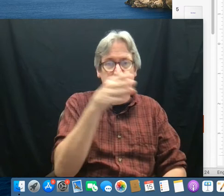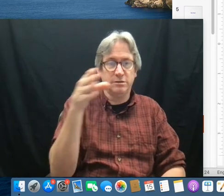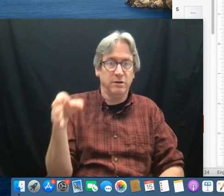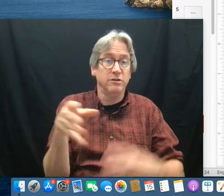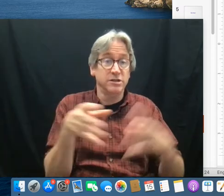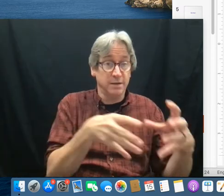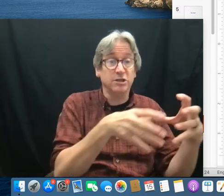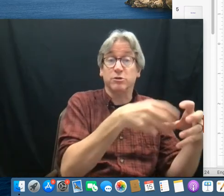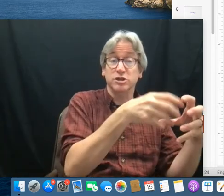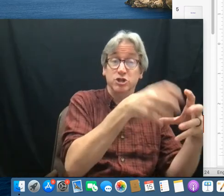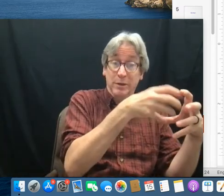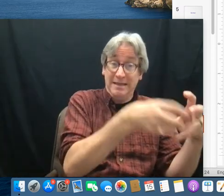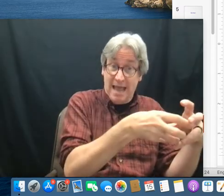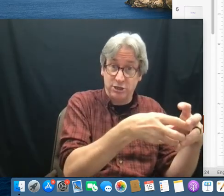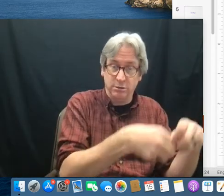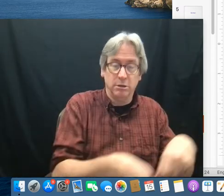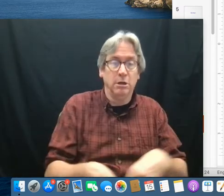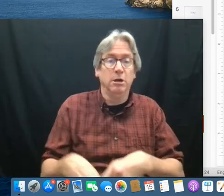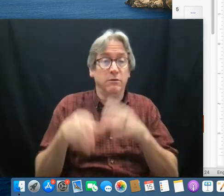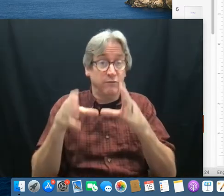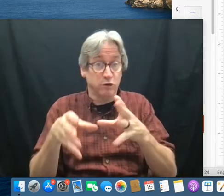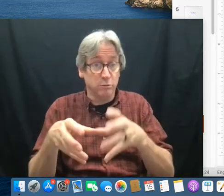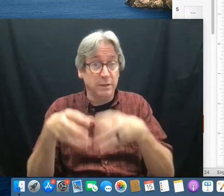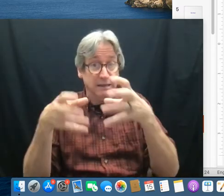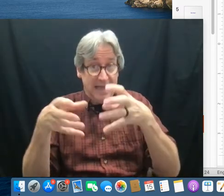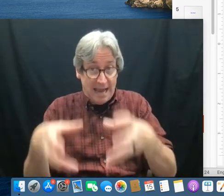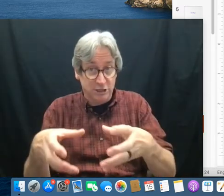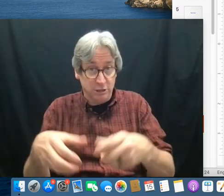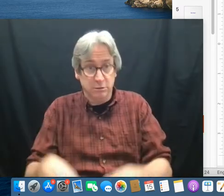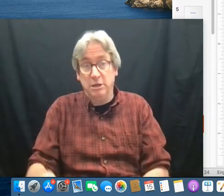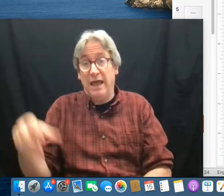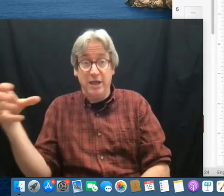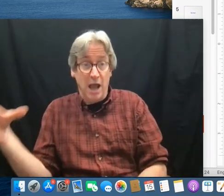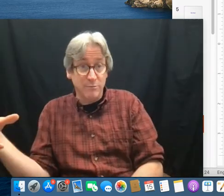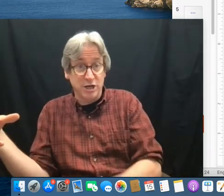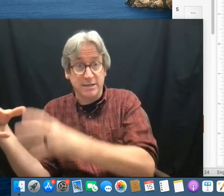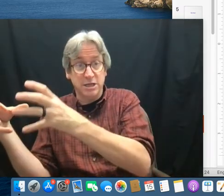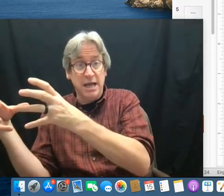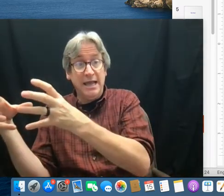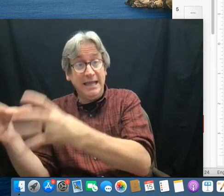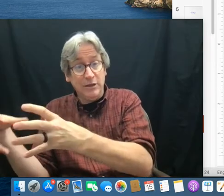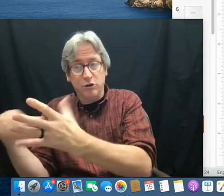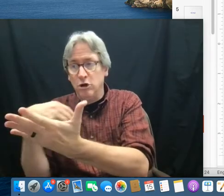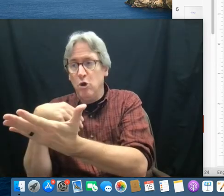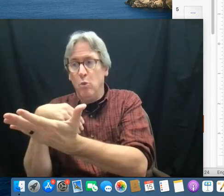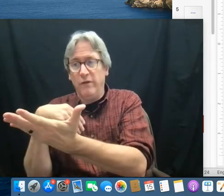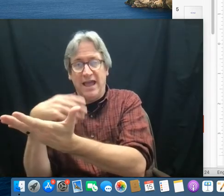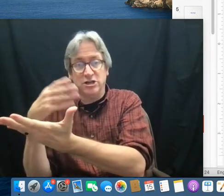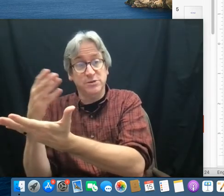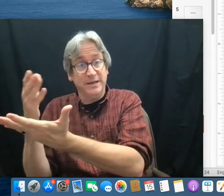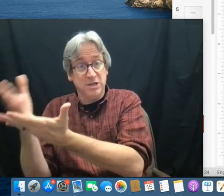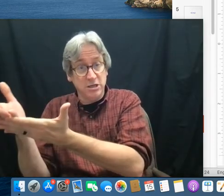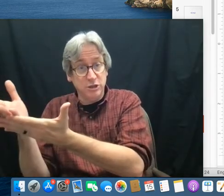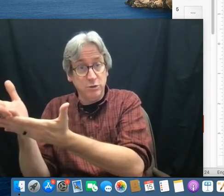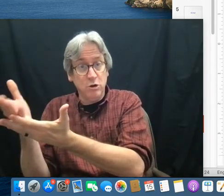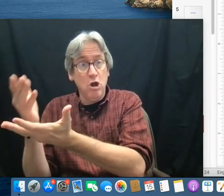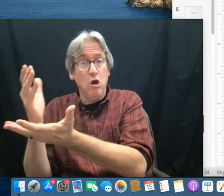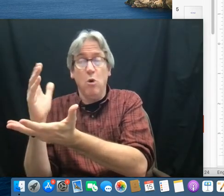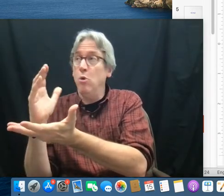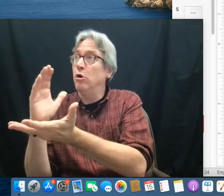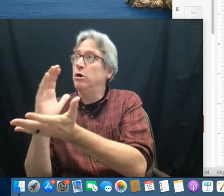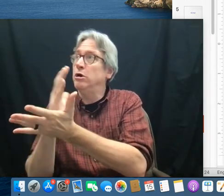level, we would say, I'm going to the store, SVO, or I go